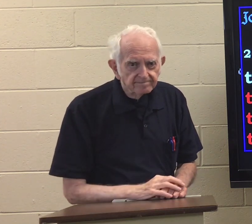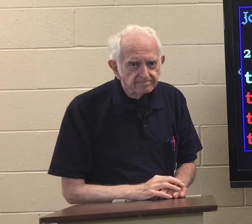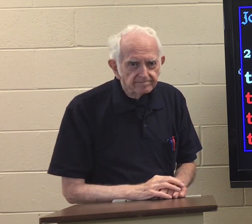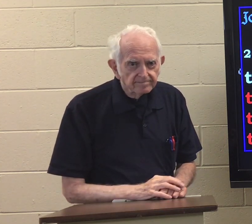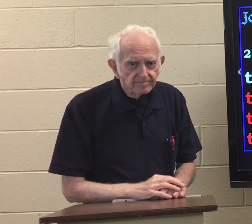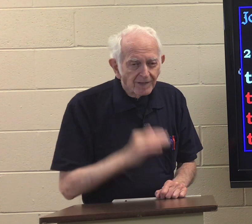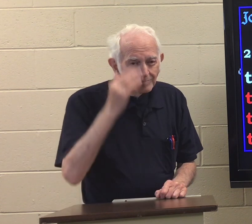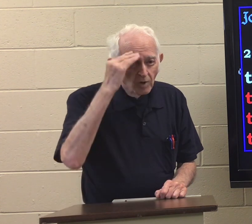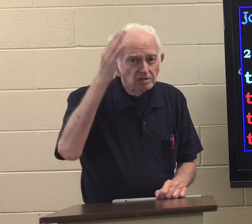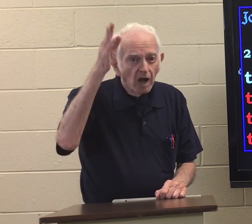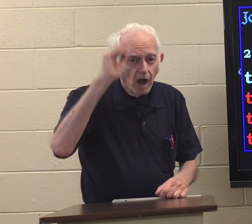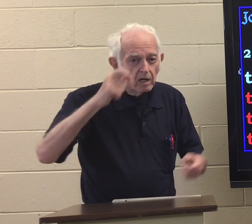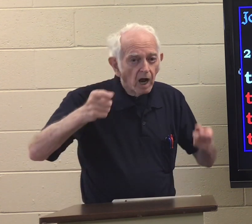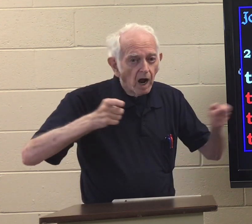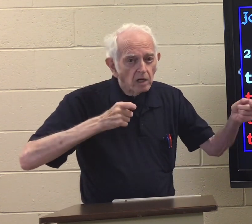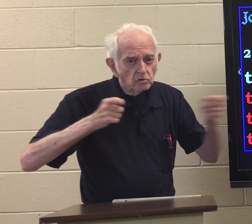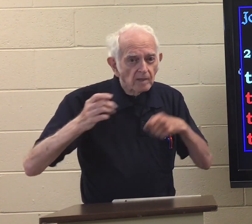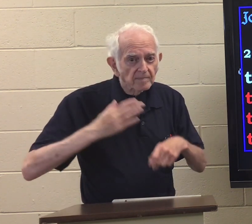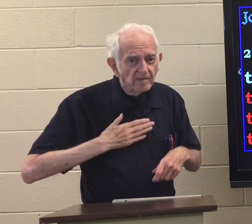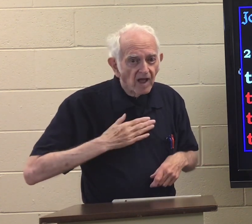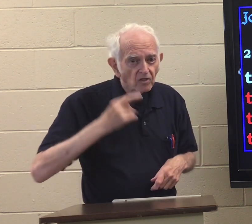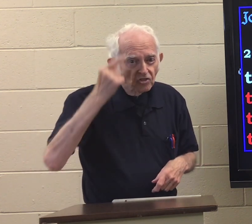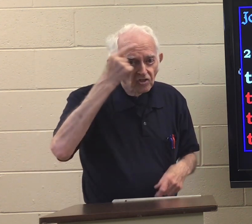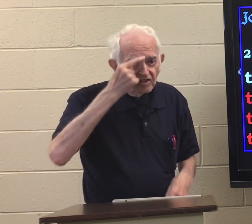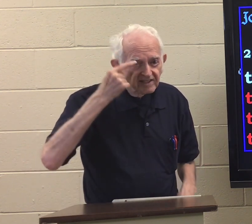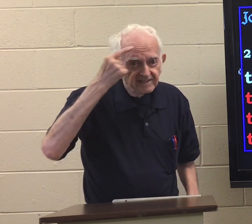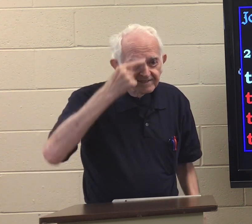God, not to me, because God controls my thoughts.